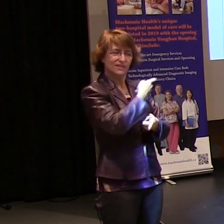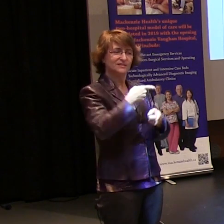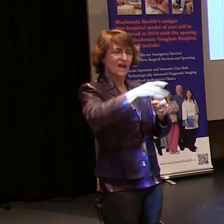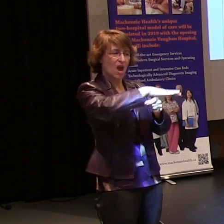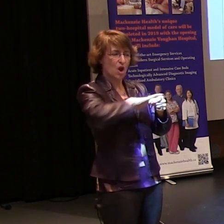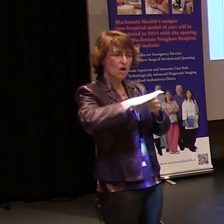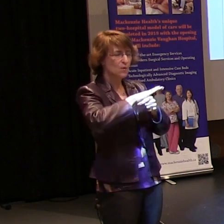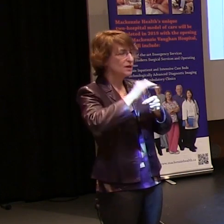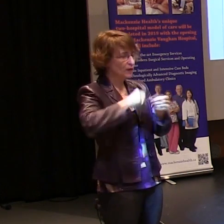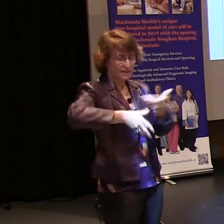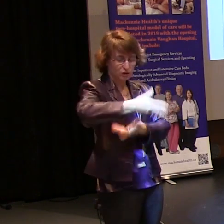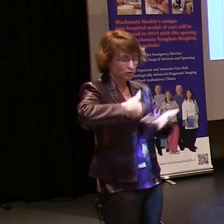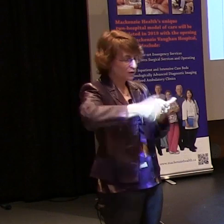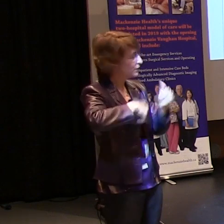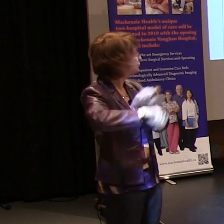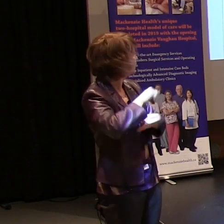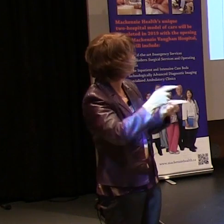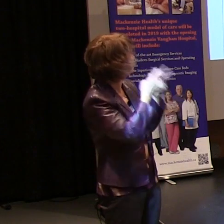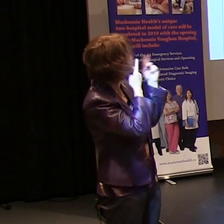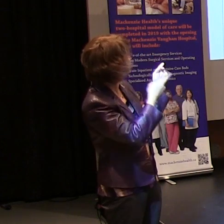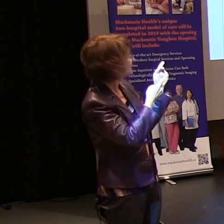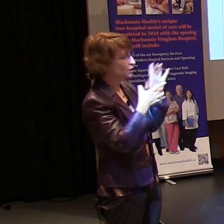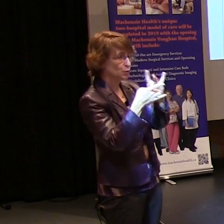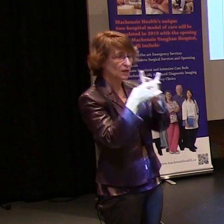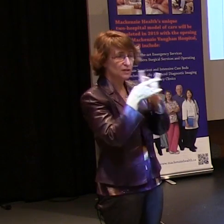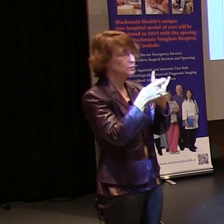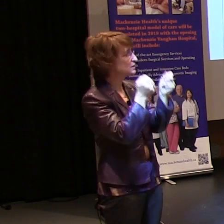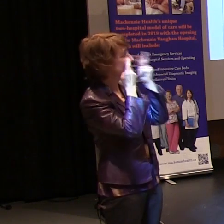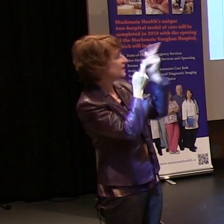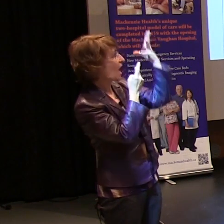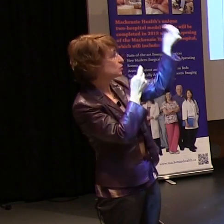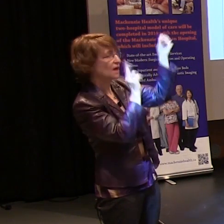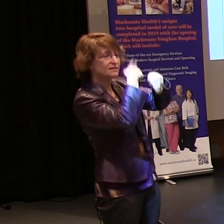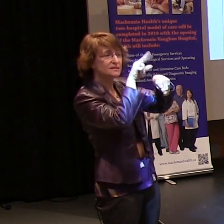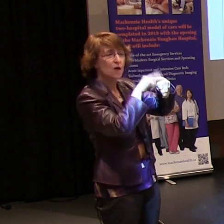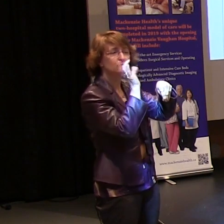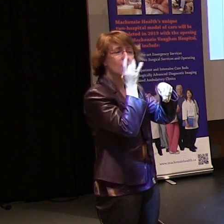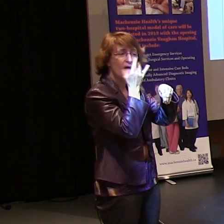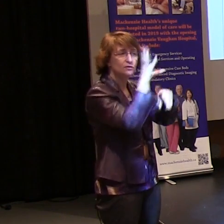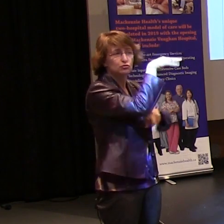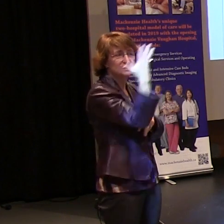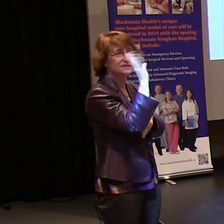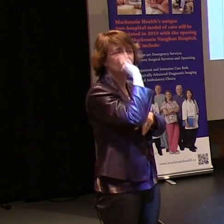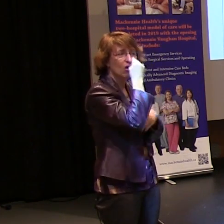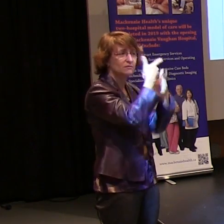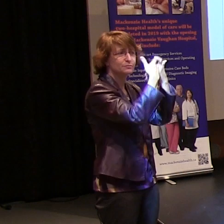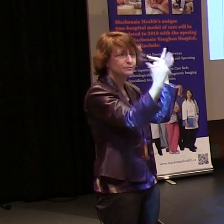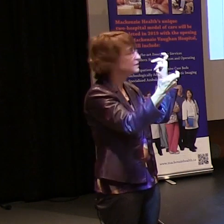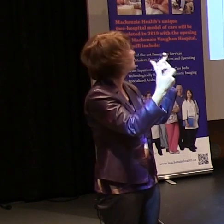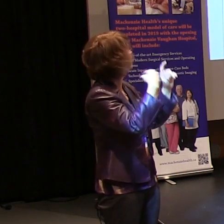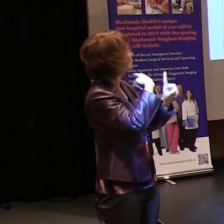place of interaction that you can see the relationship between inside, outside, the natural light, the garden outside. But you